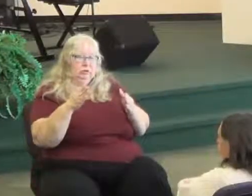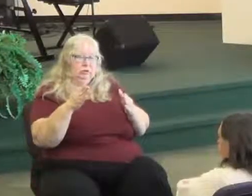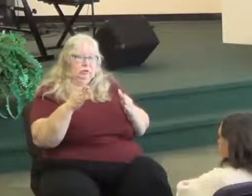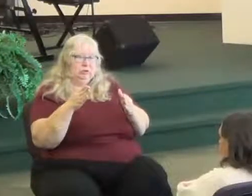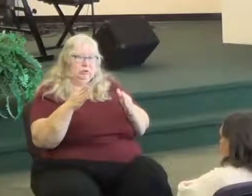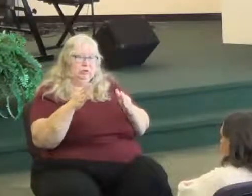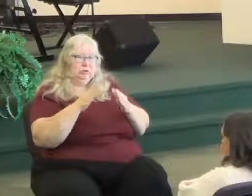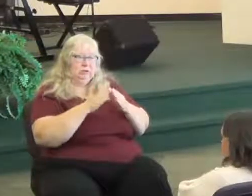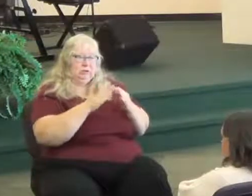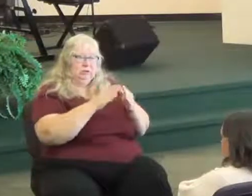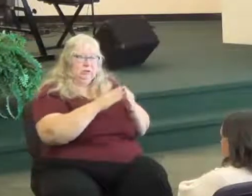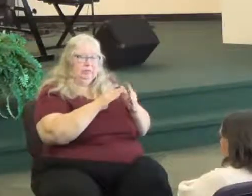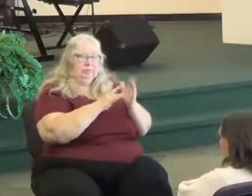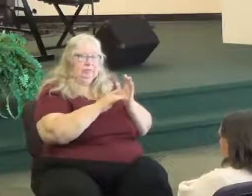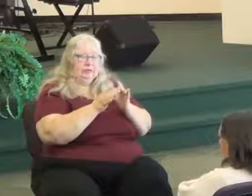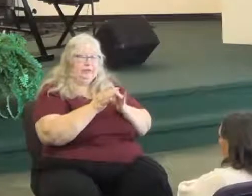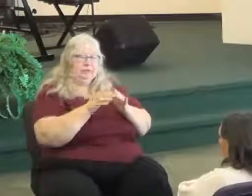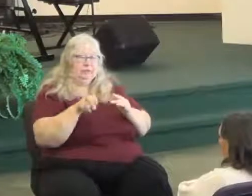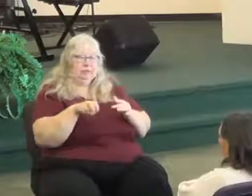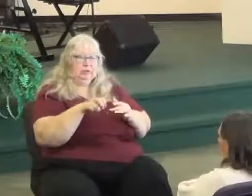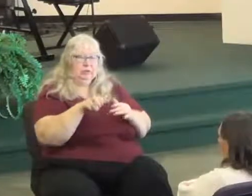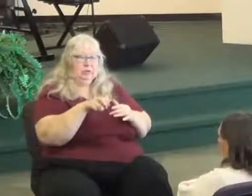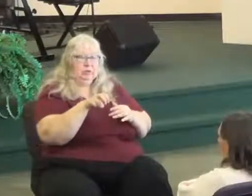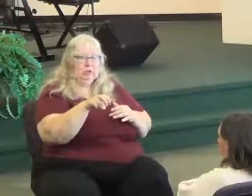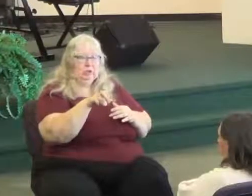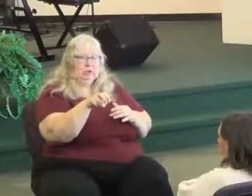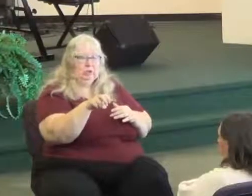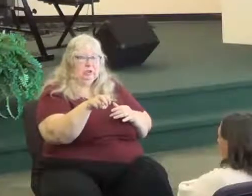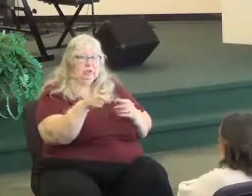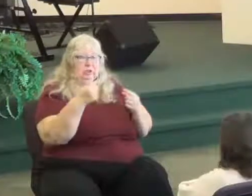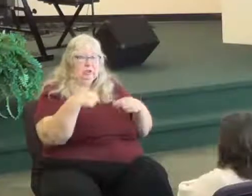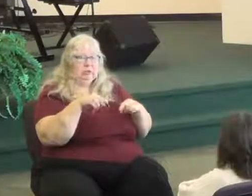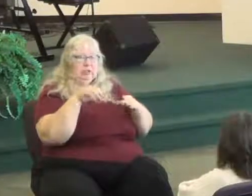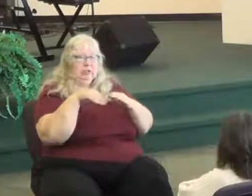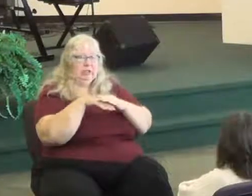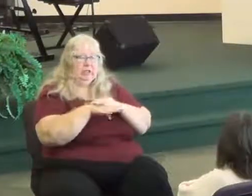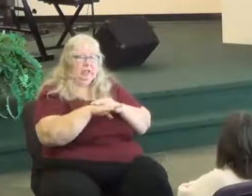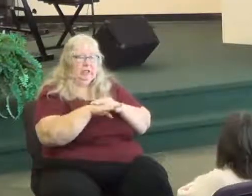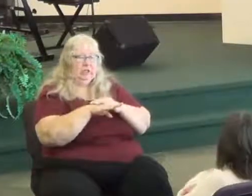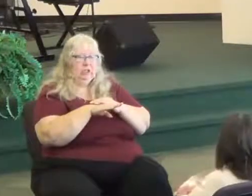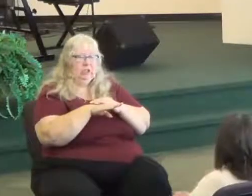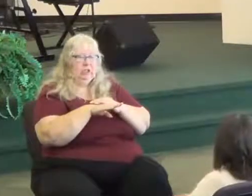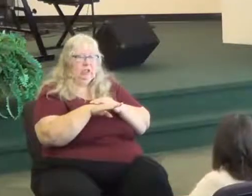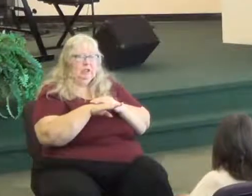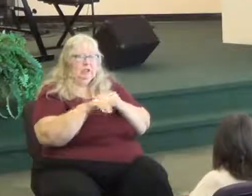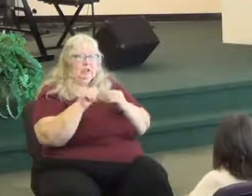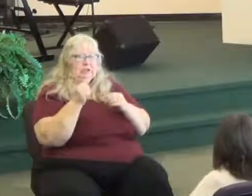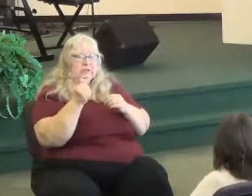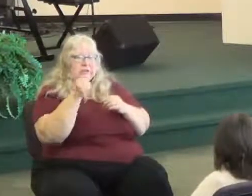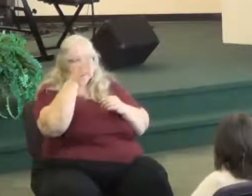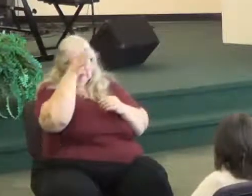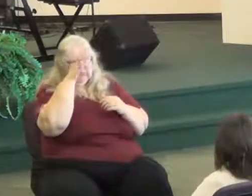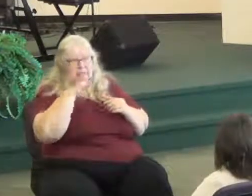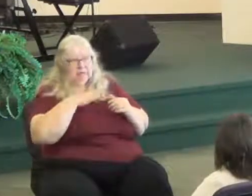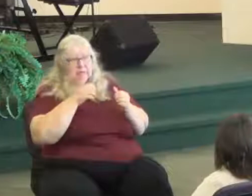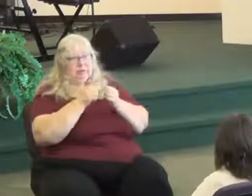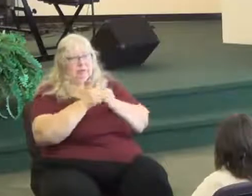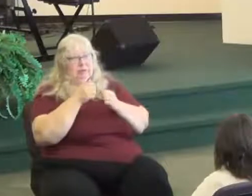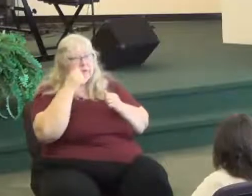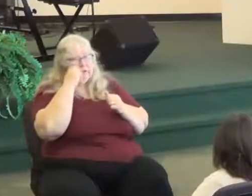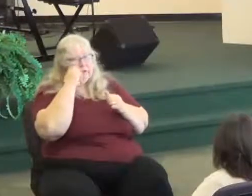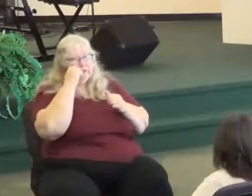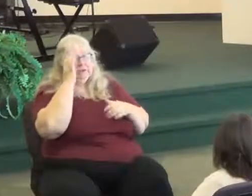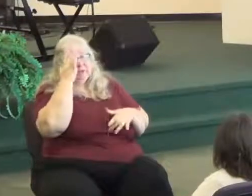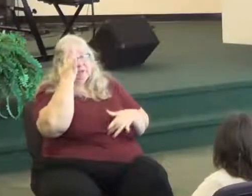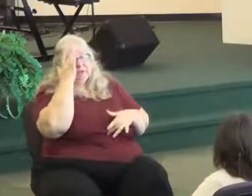the border between Samaria and Galilee. As he was going into a village, 10 men who had leprosy met him. They stood